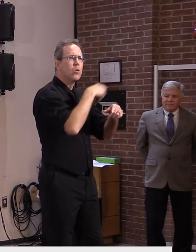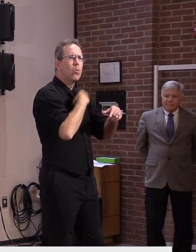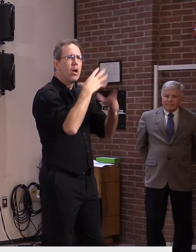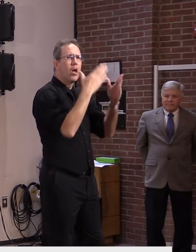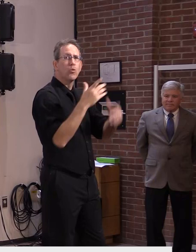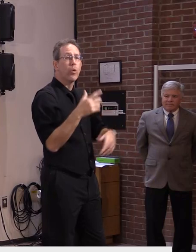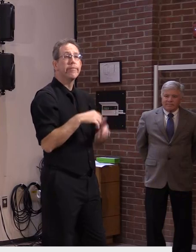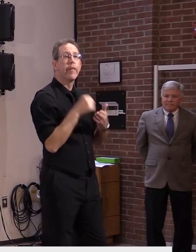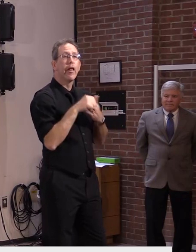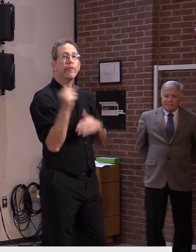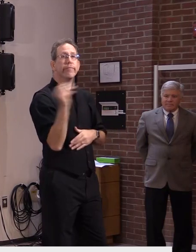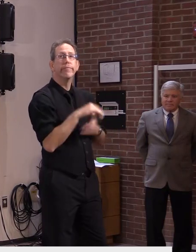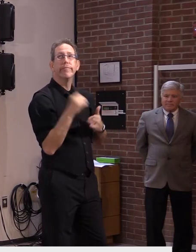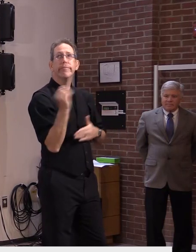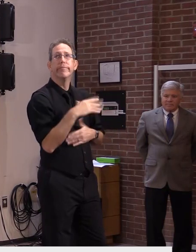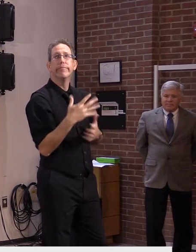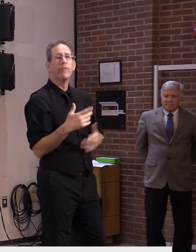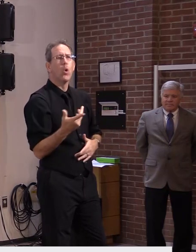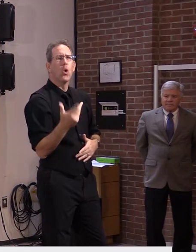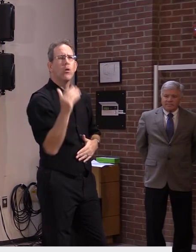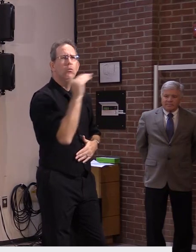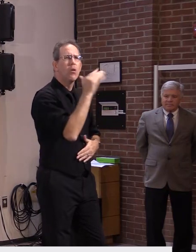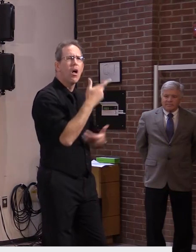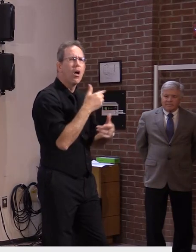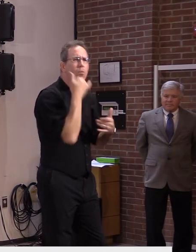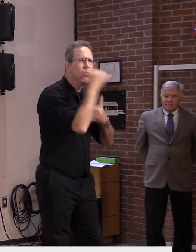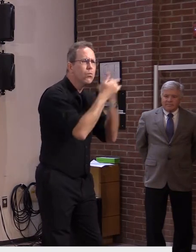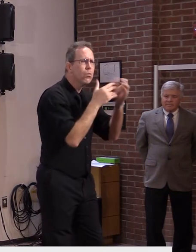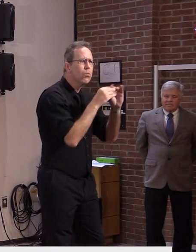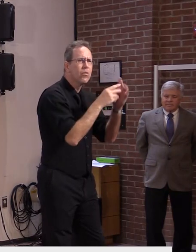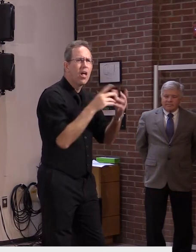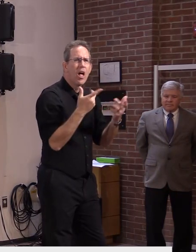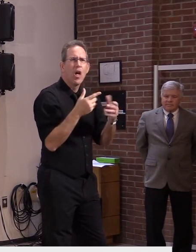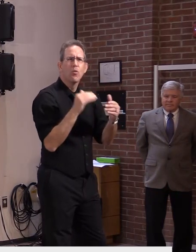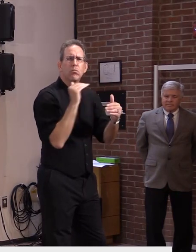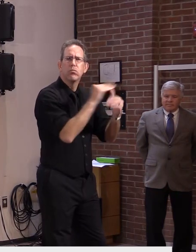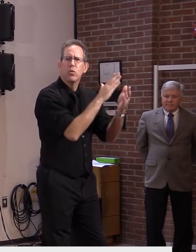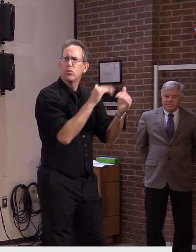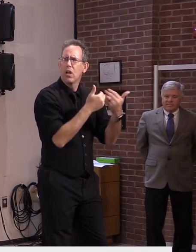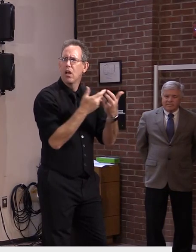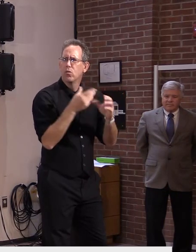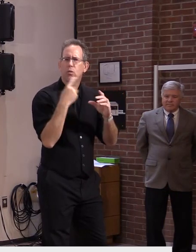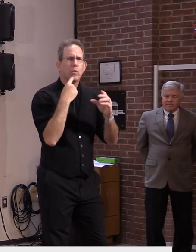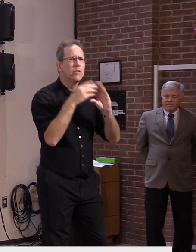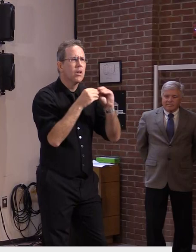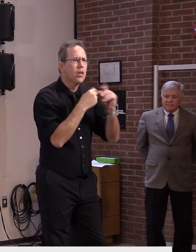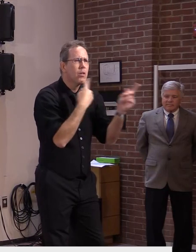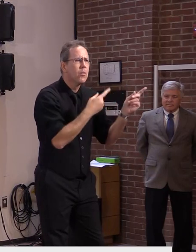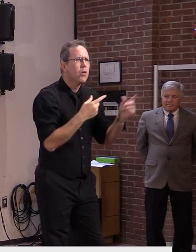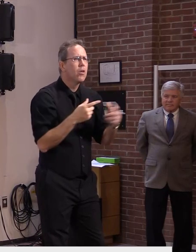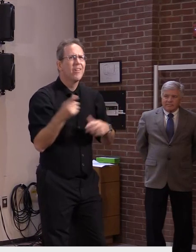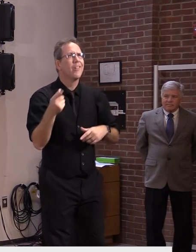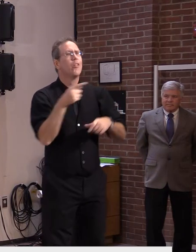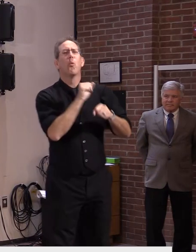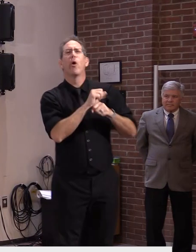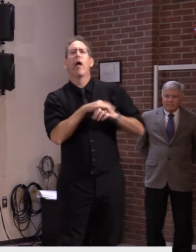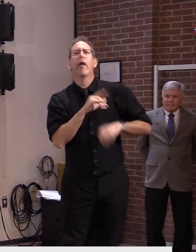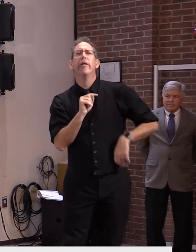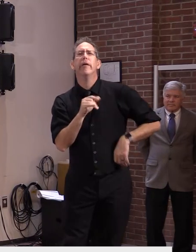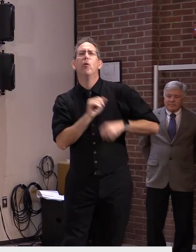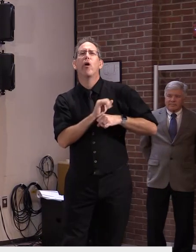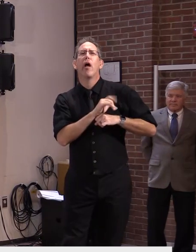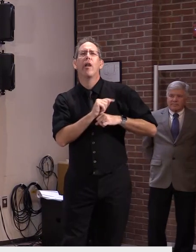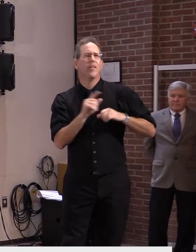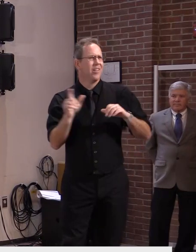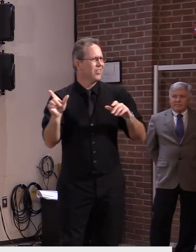that are living near the Canadian border don't want to just hear we're working on it. We want to hear more. We want to know